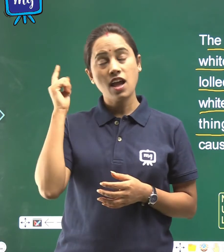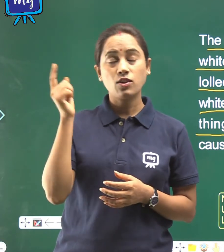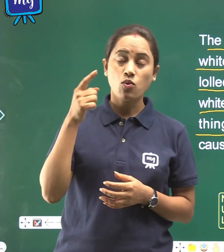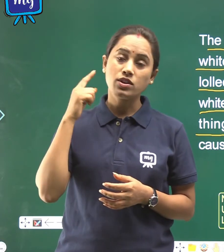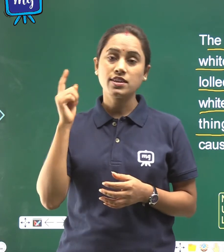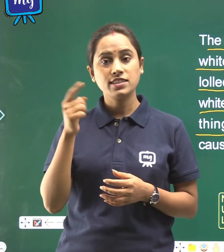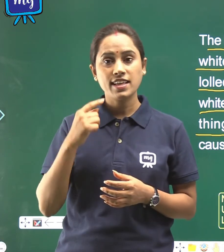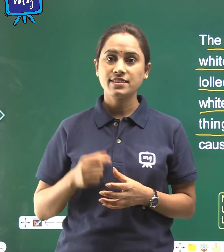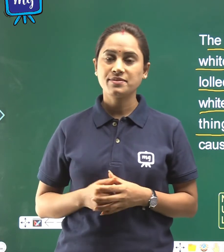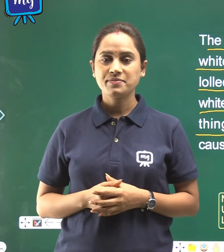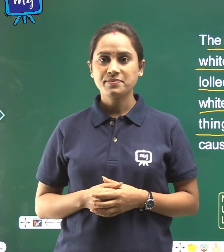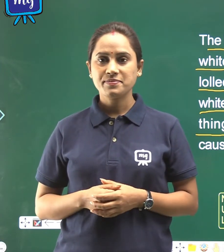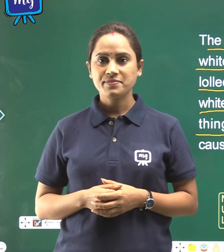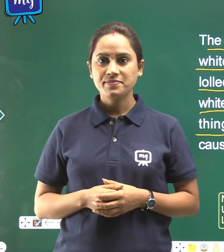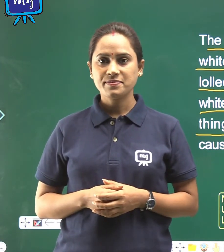unconsciousness